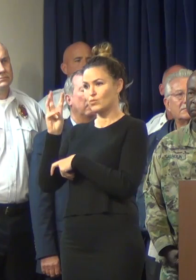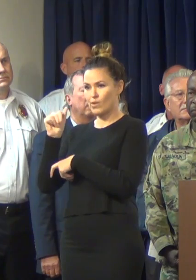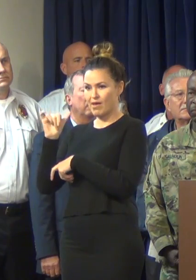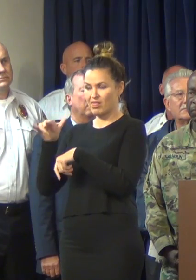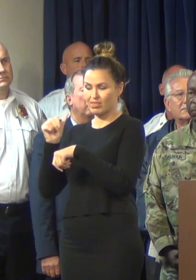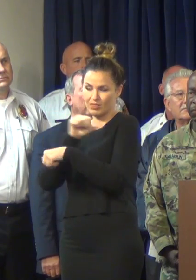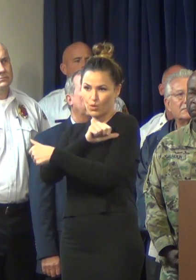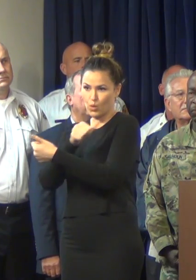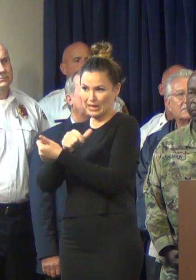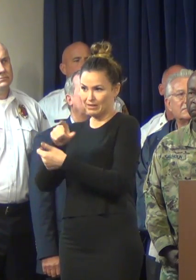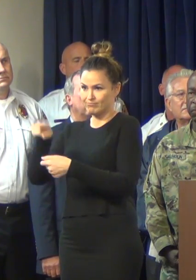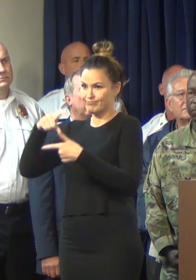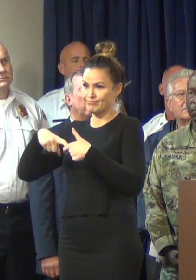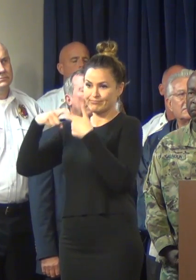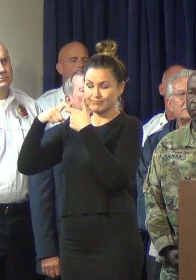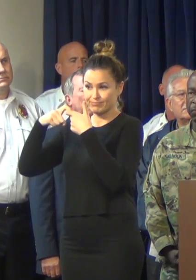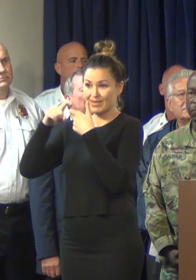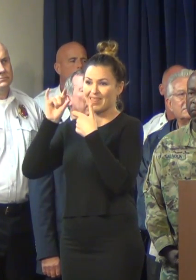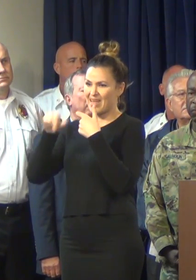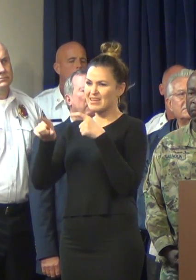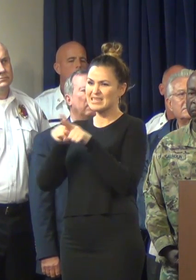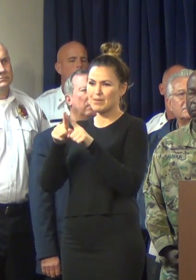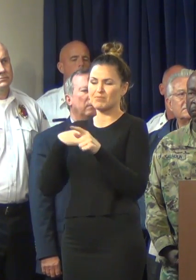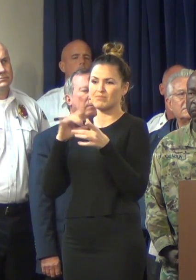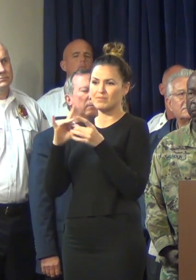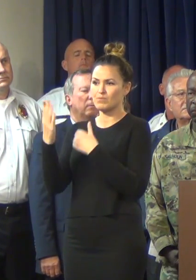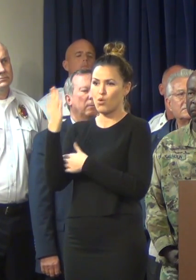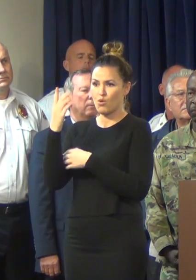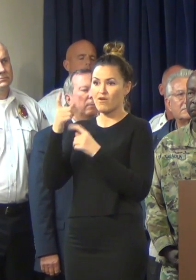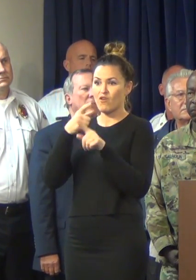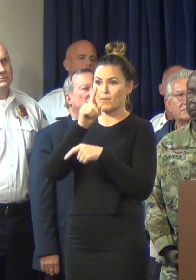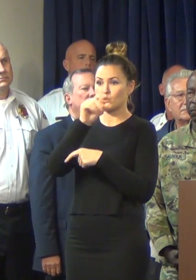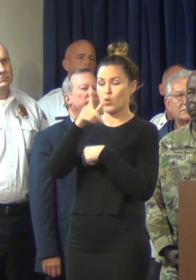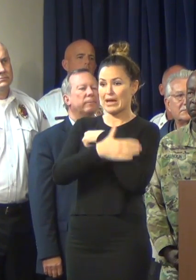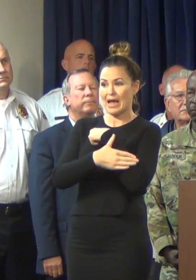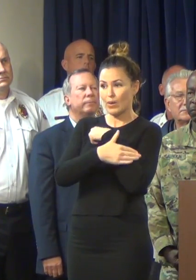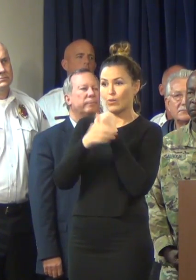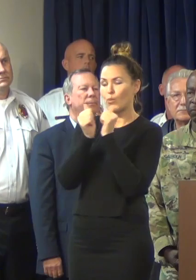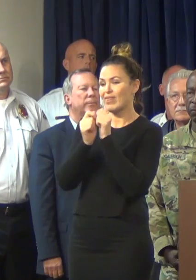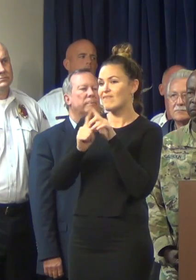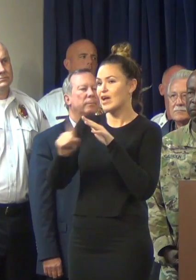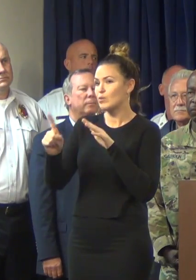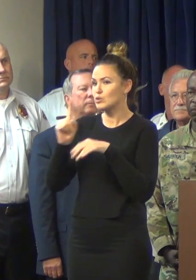This expands my direction from this morning that only included suspension of tolls in counties with evacuation orders.